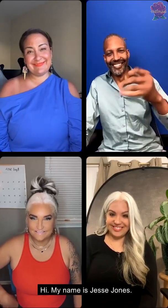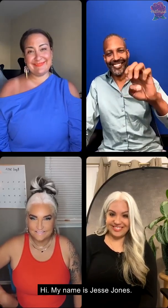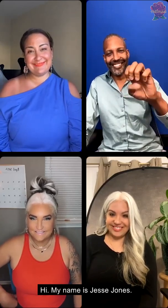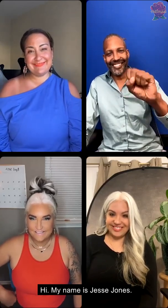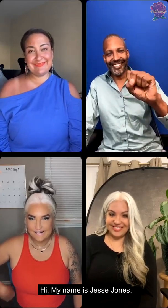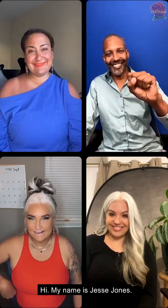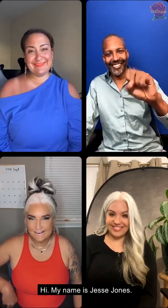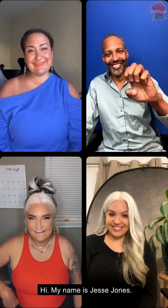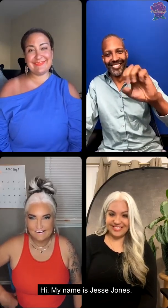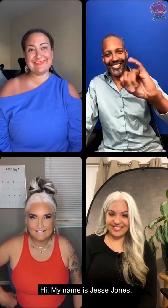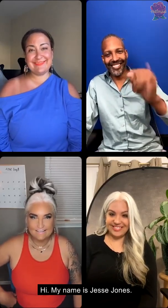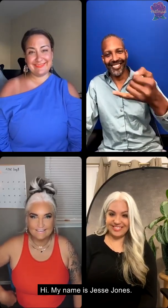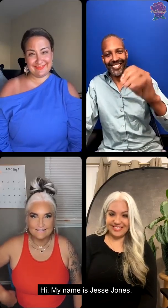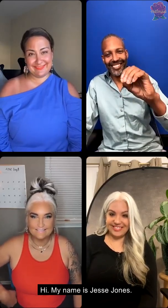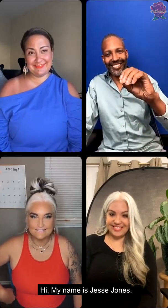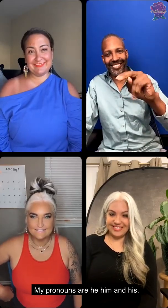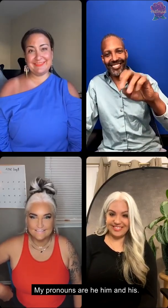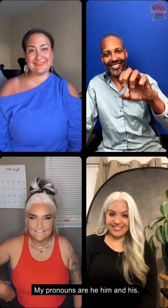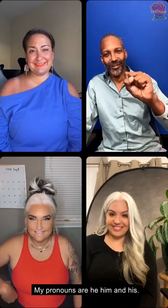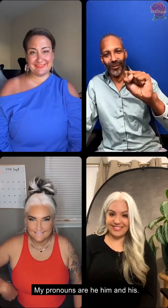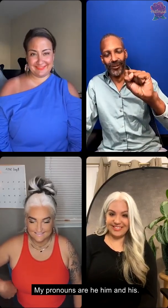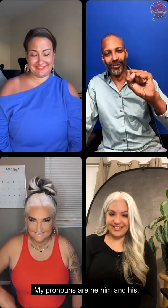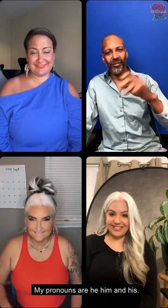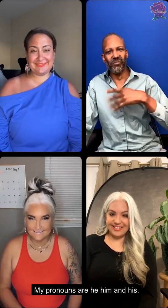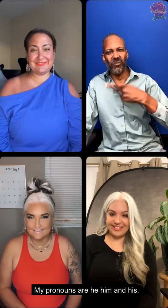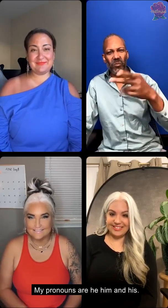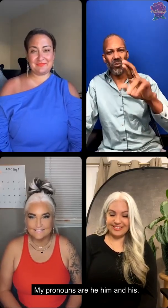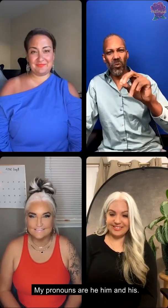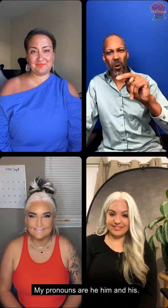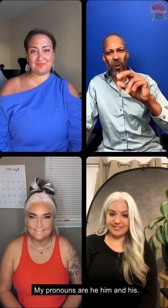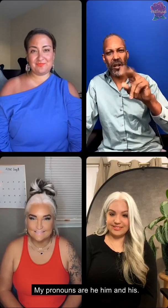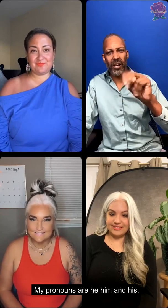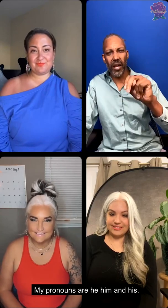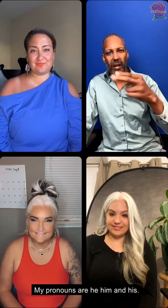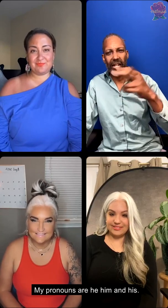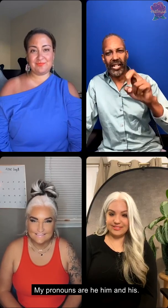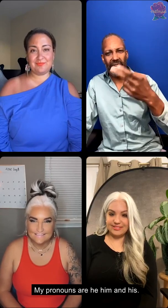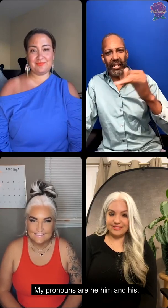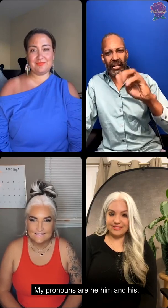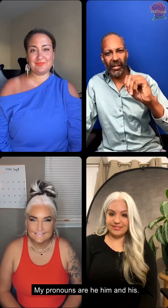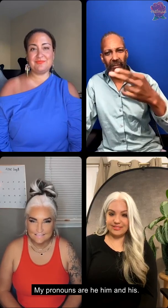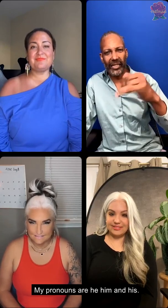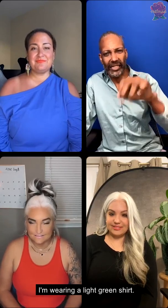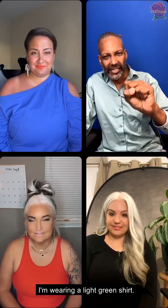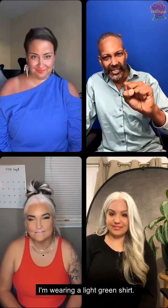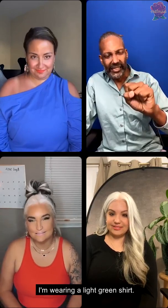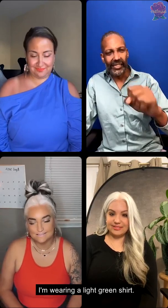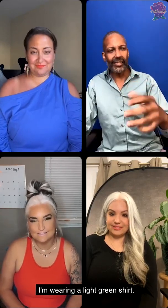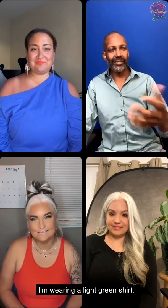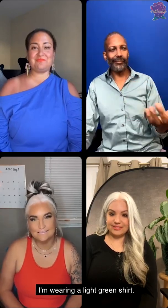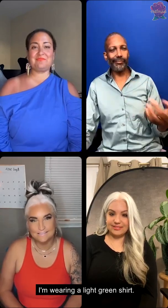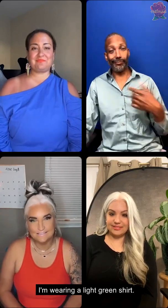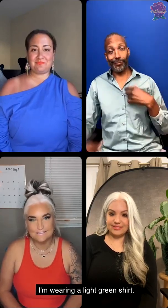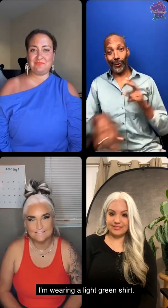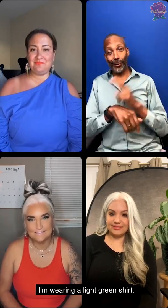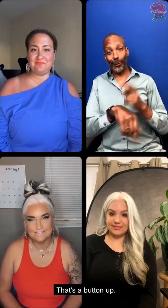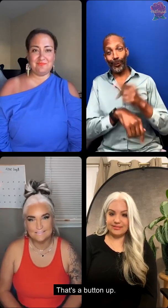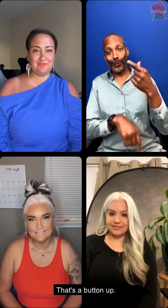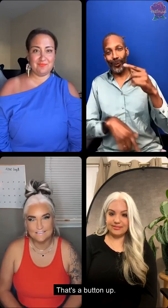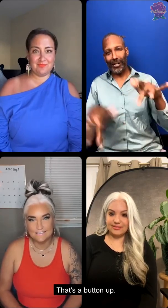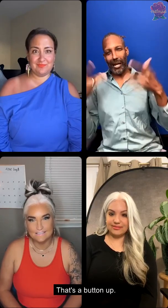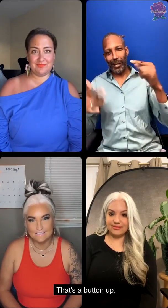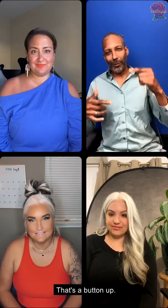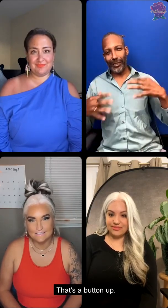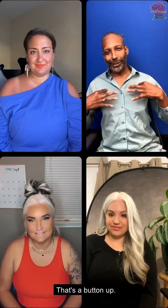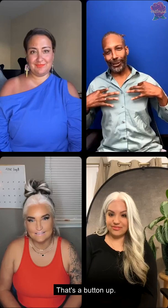Hi, my name is Jesse Jones. My pronoun is he, him, and his. I'm wearing a light